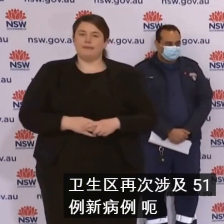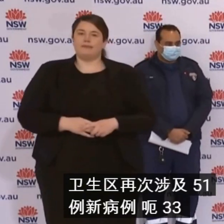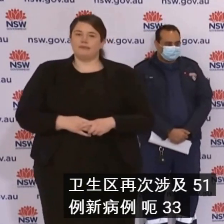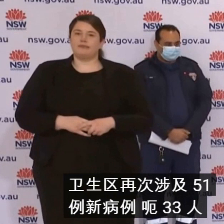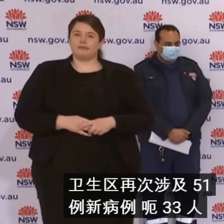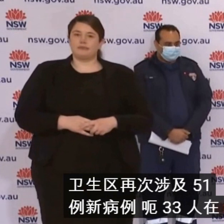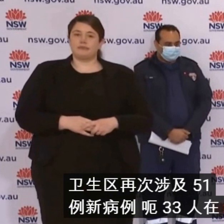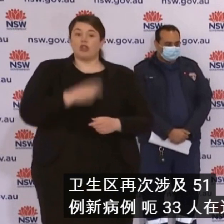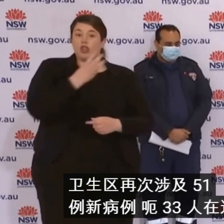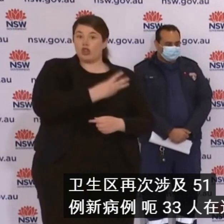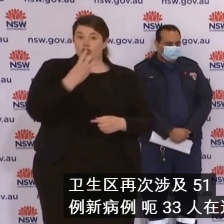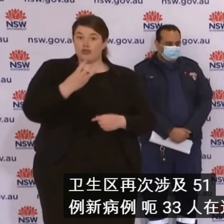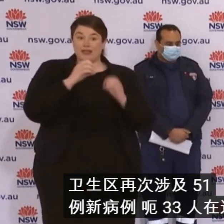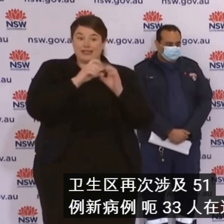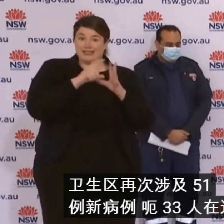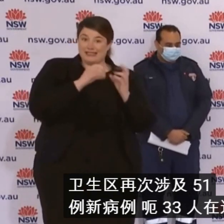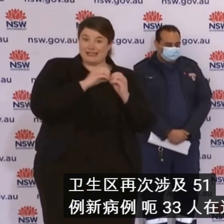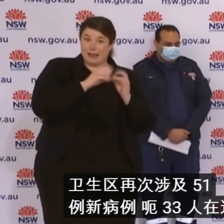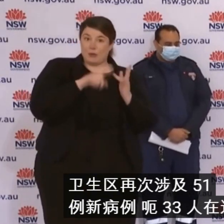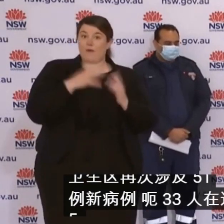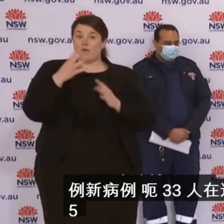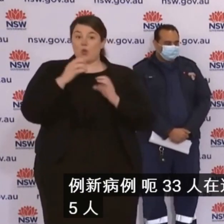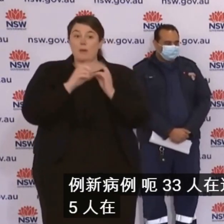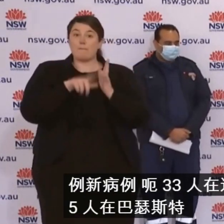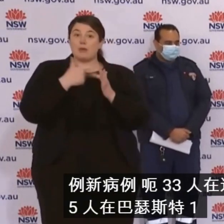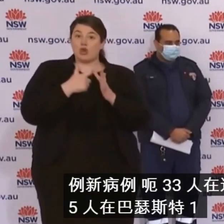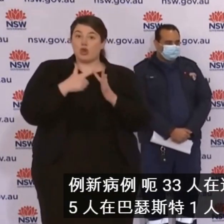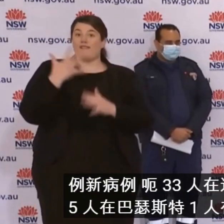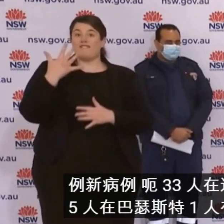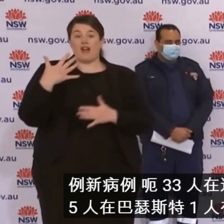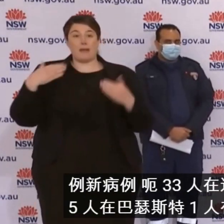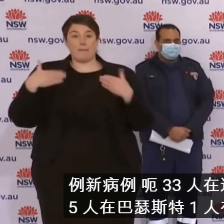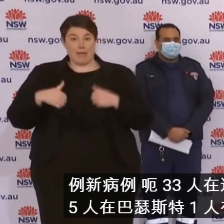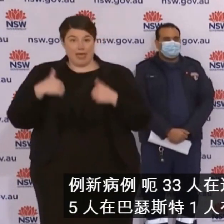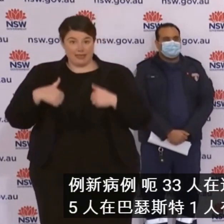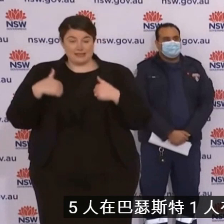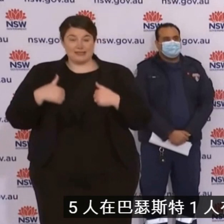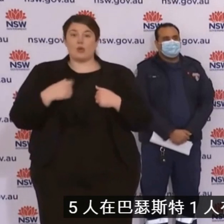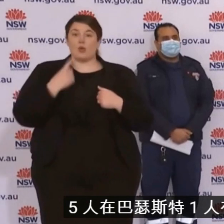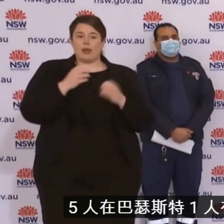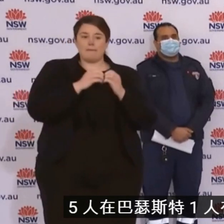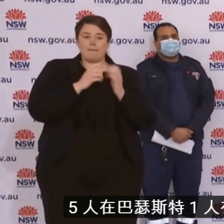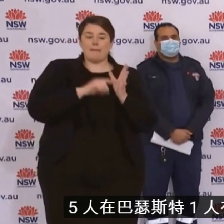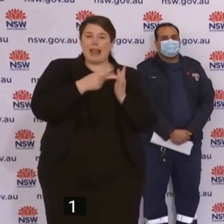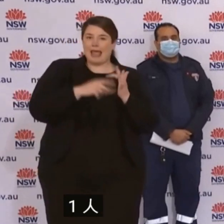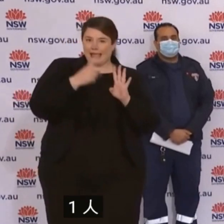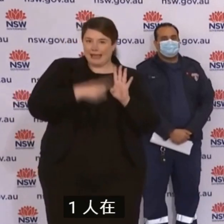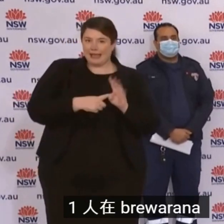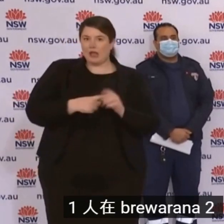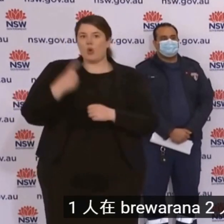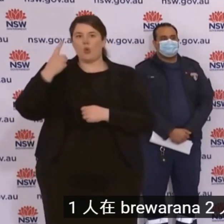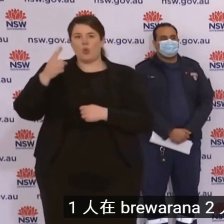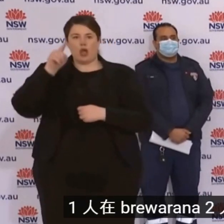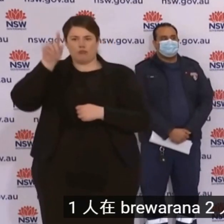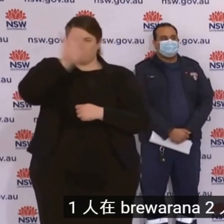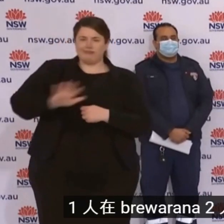cases. 33 were in Dubbo, 4 in Burke, 5 in Bathurst, 1 in Narromine, 1 in Blaney, 1 in